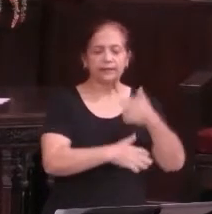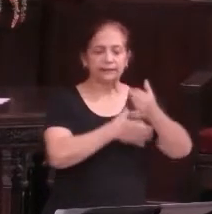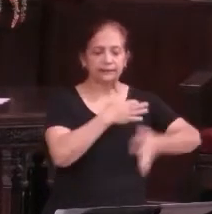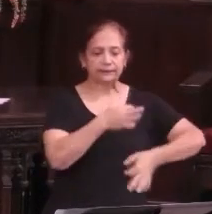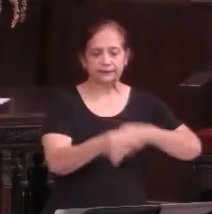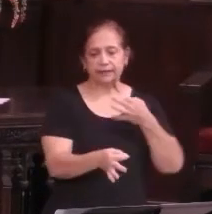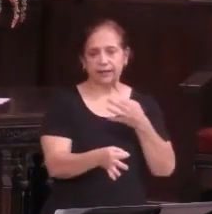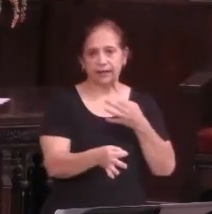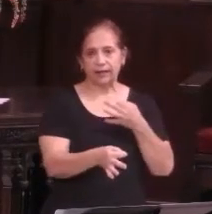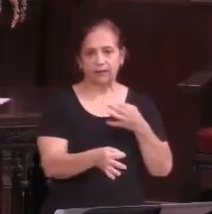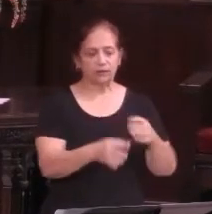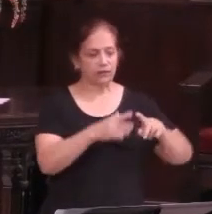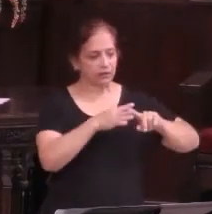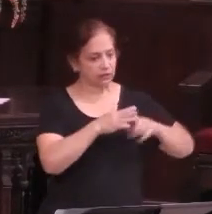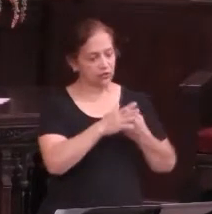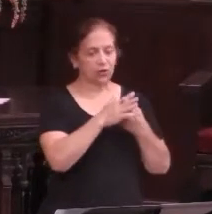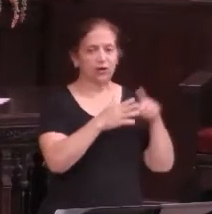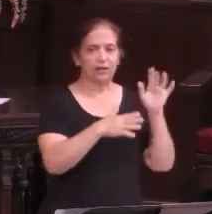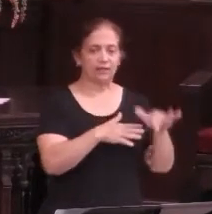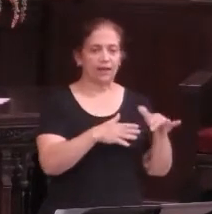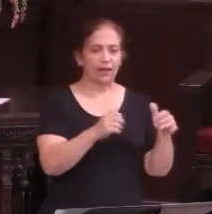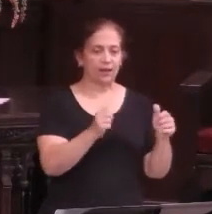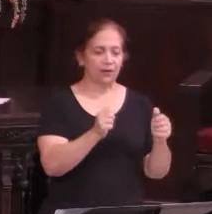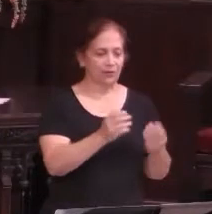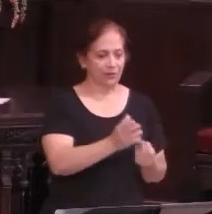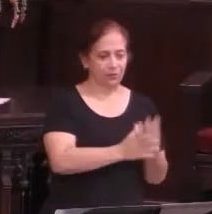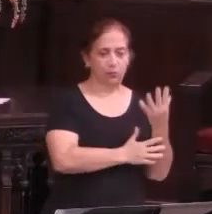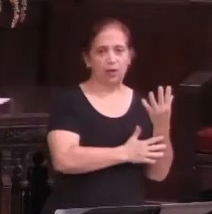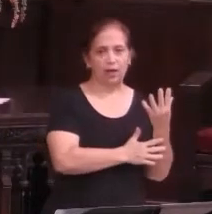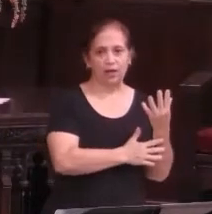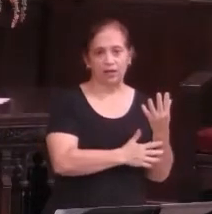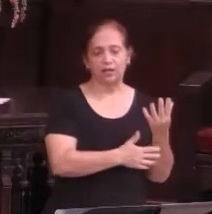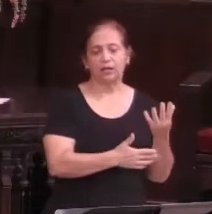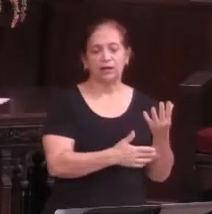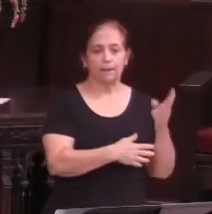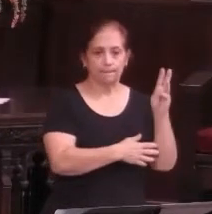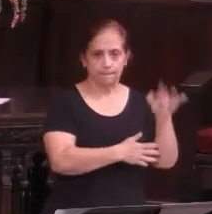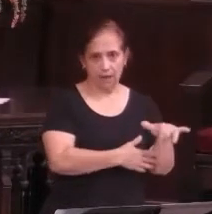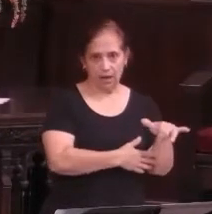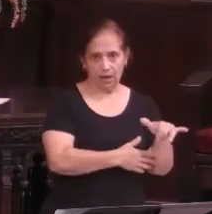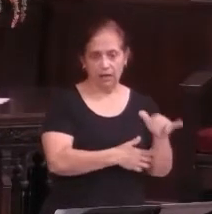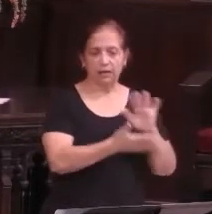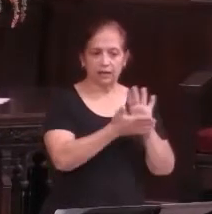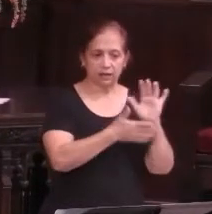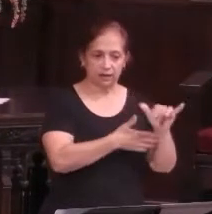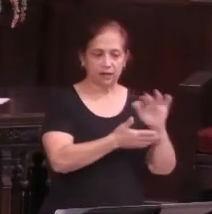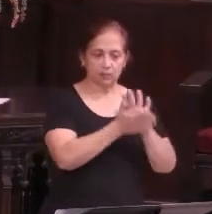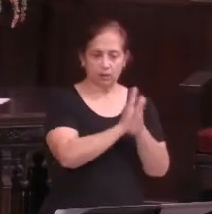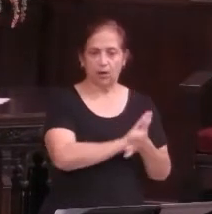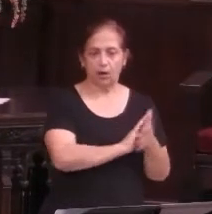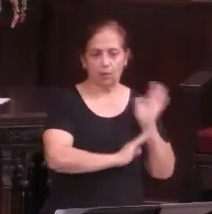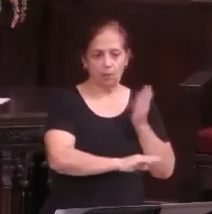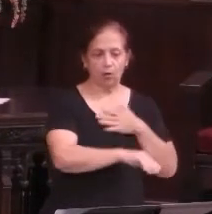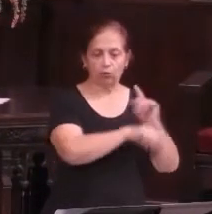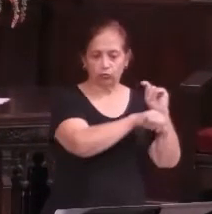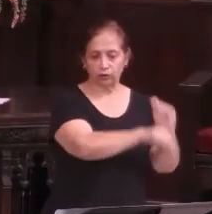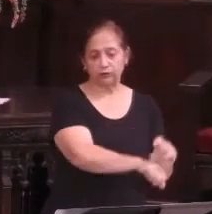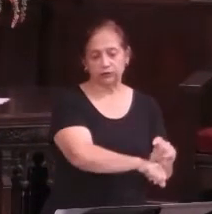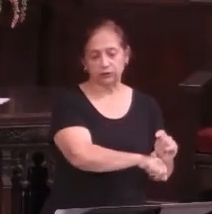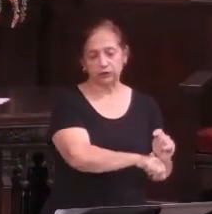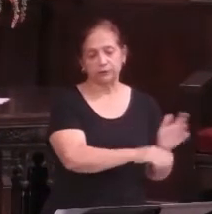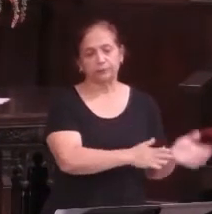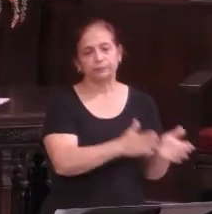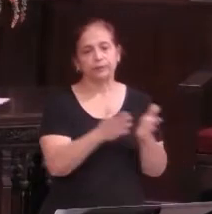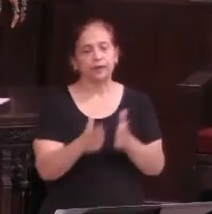Instead of kicking that off in the spring, in May, which has become our tradition,